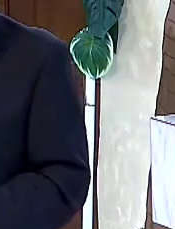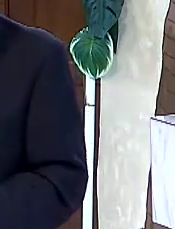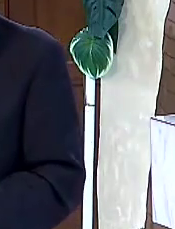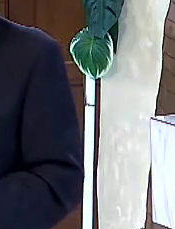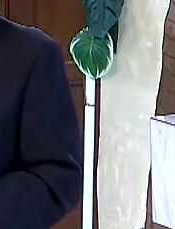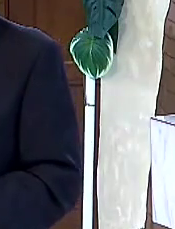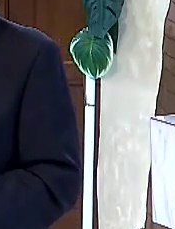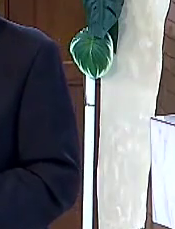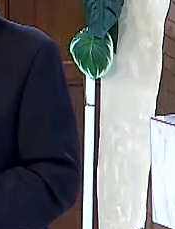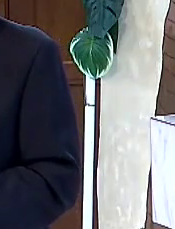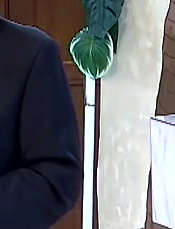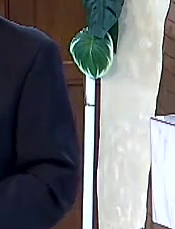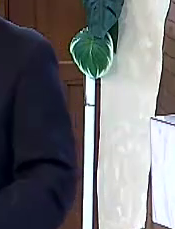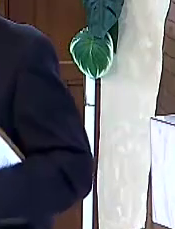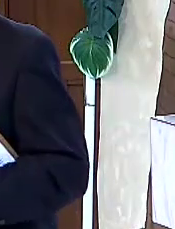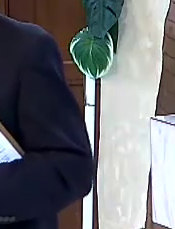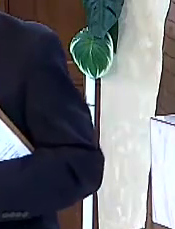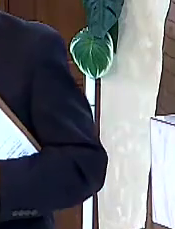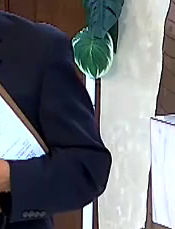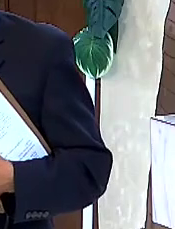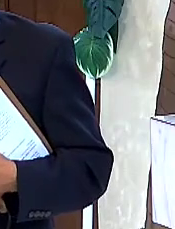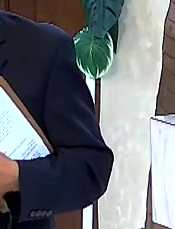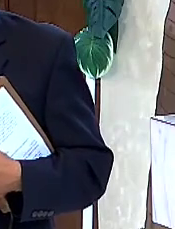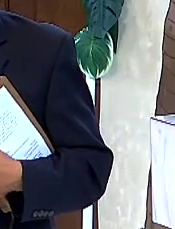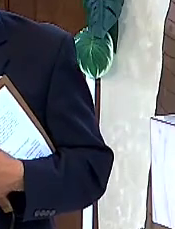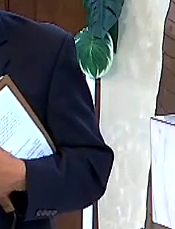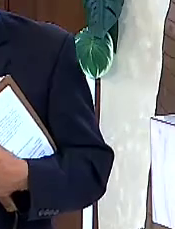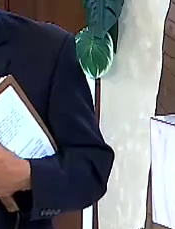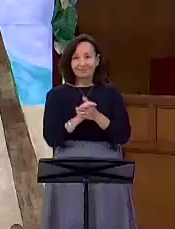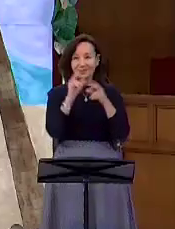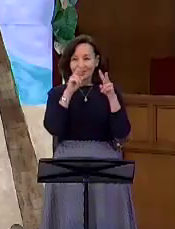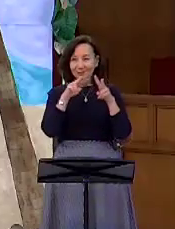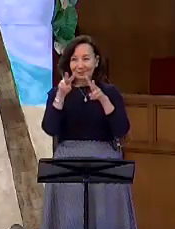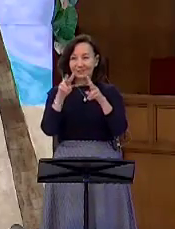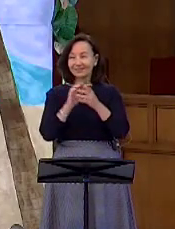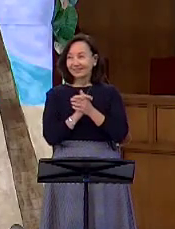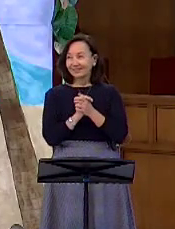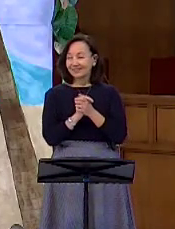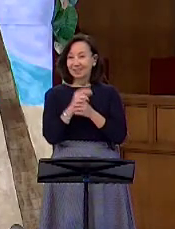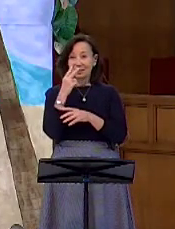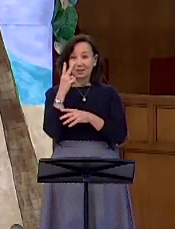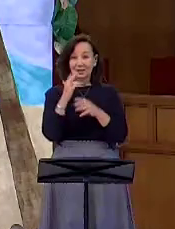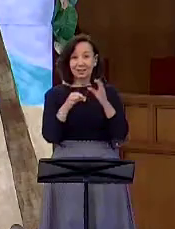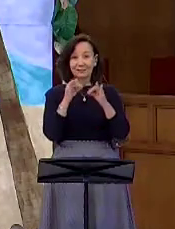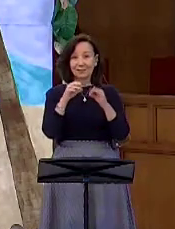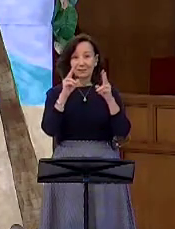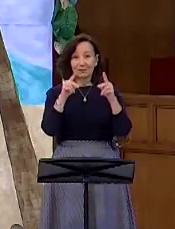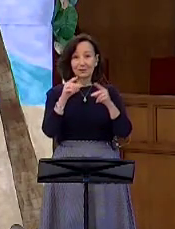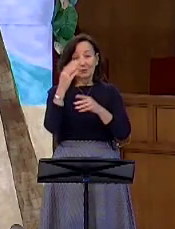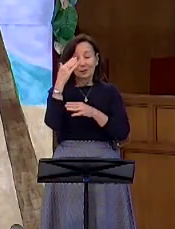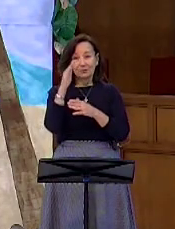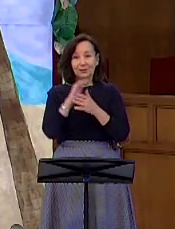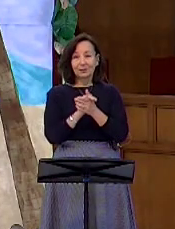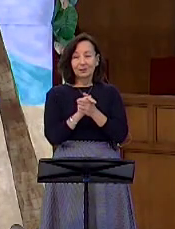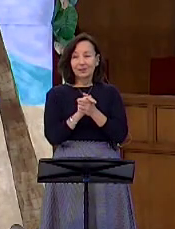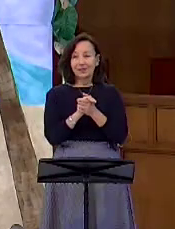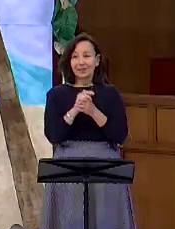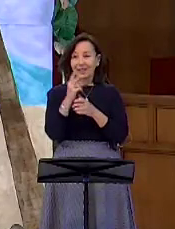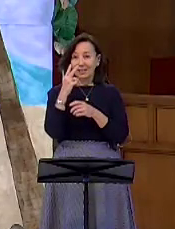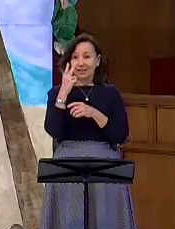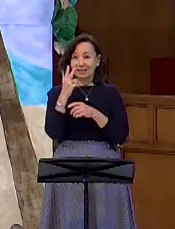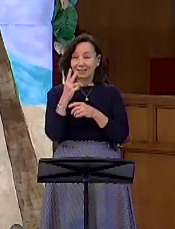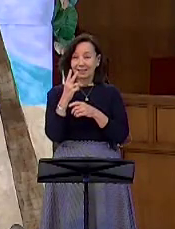as we go forth. Now, would you please rise, take a look around, see if there's someone you don't know. I see a few